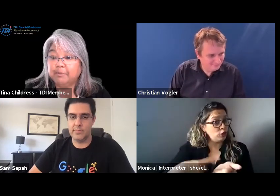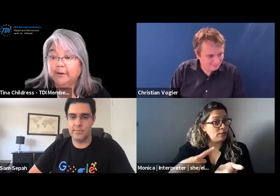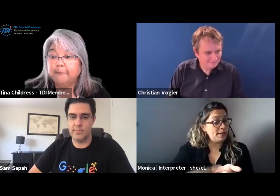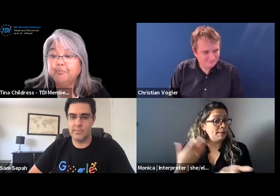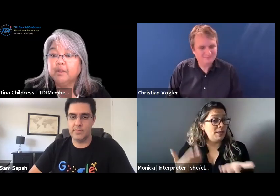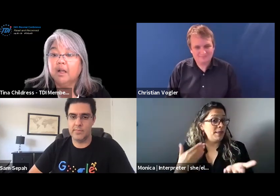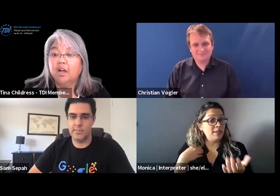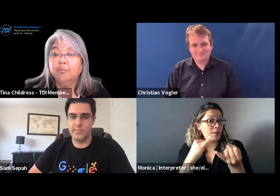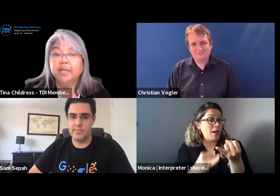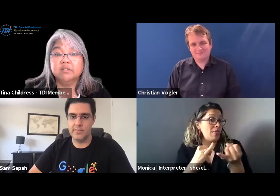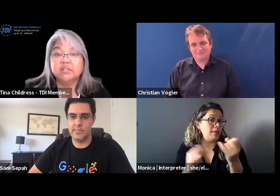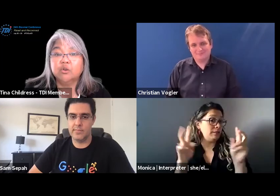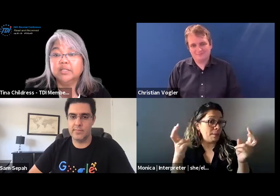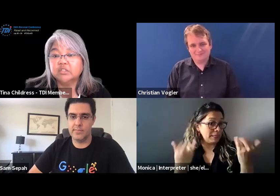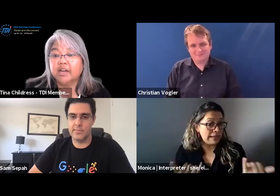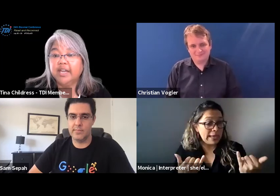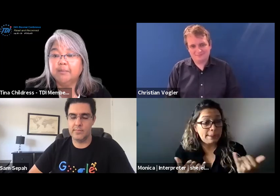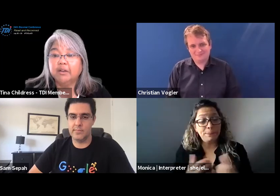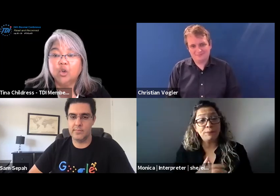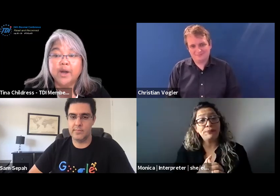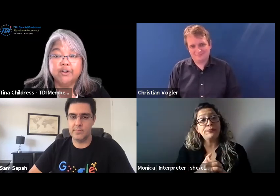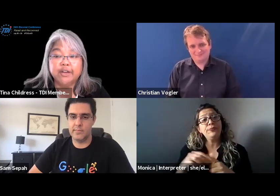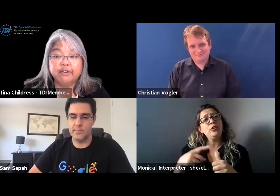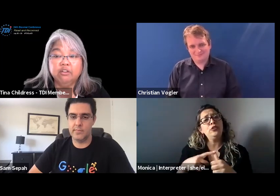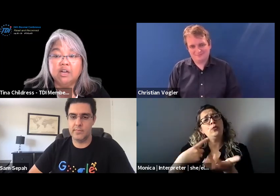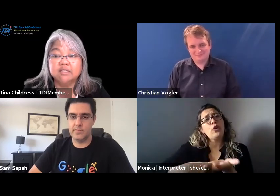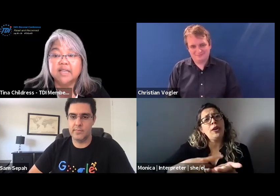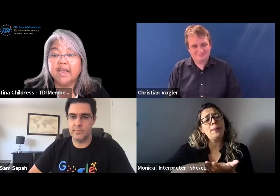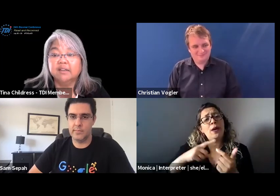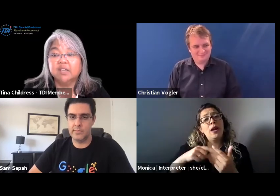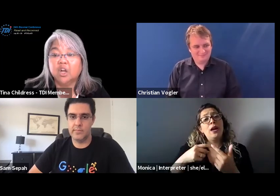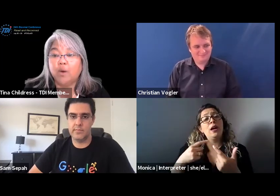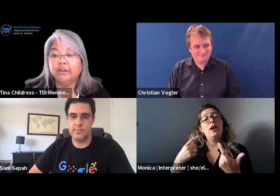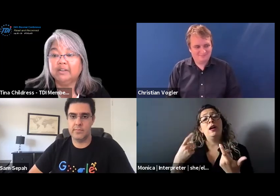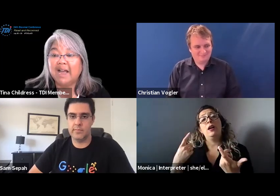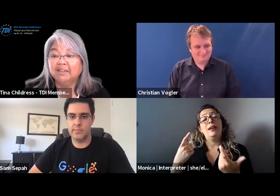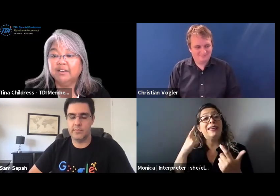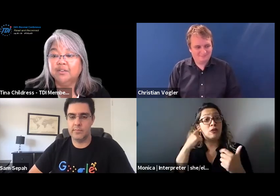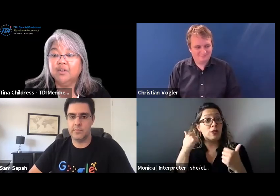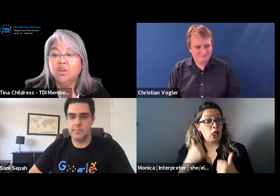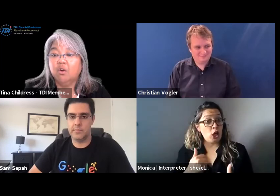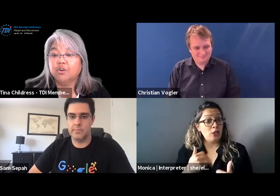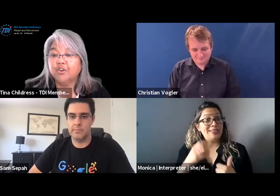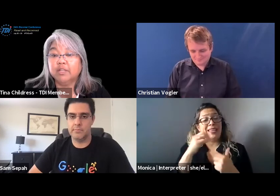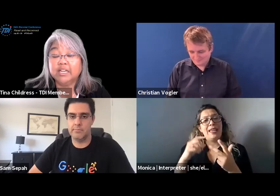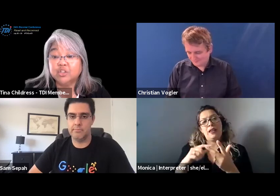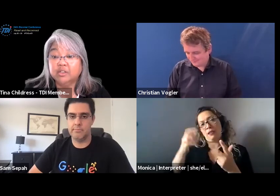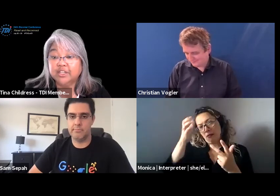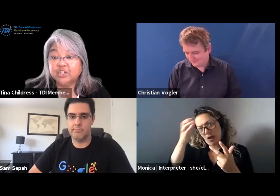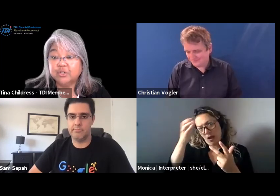topic. And so it's talking about acquired hearing loss and acquired cognitive or neurological